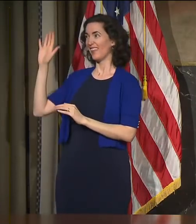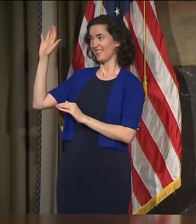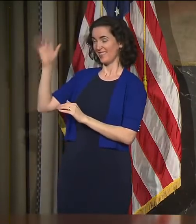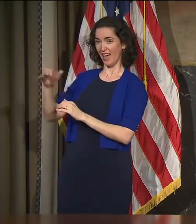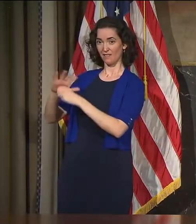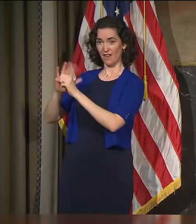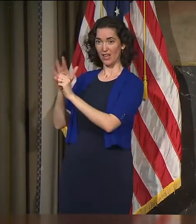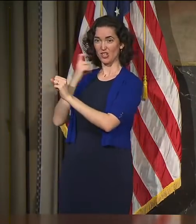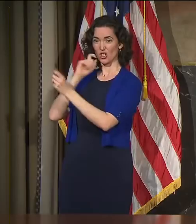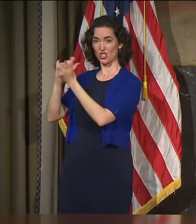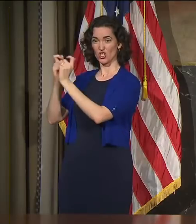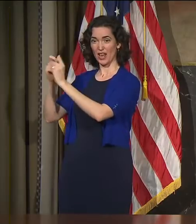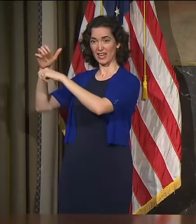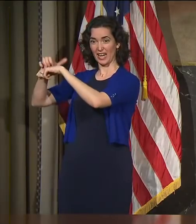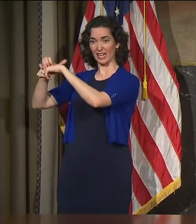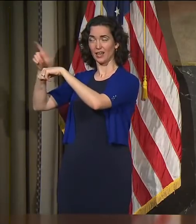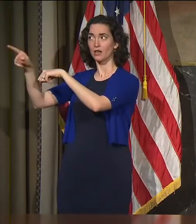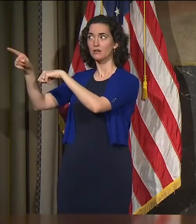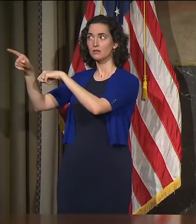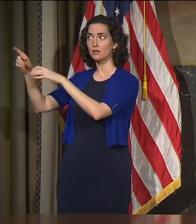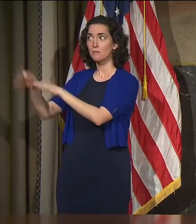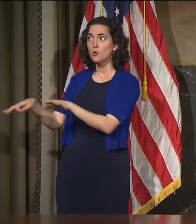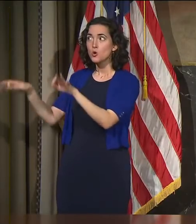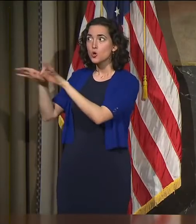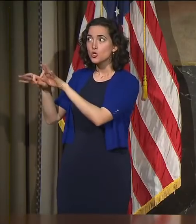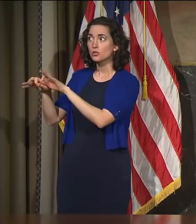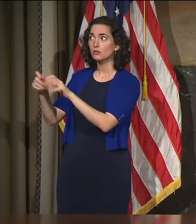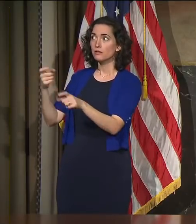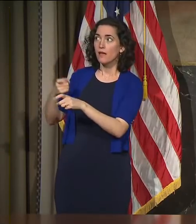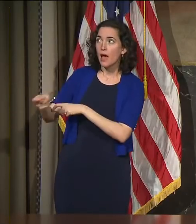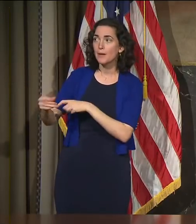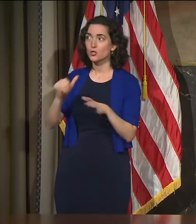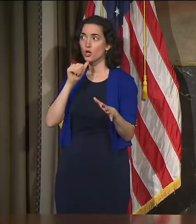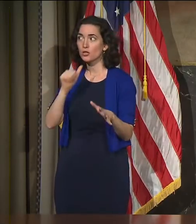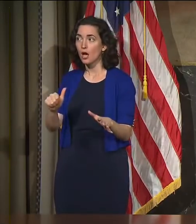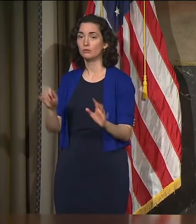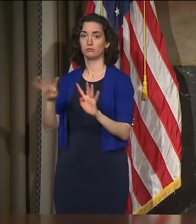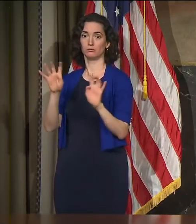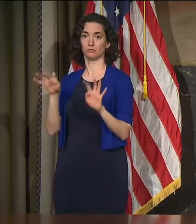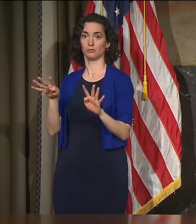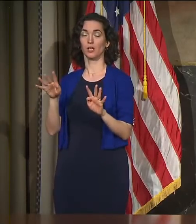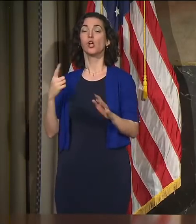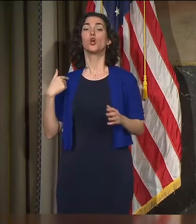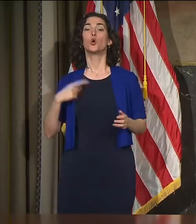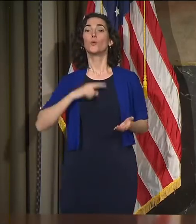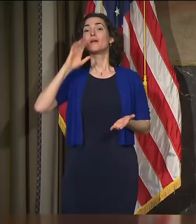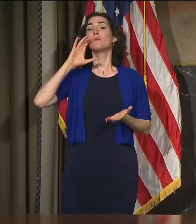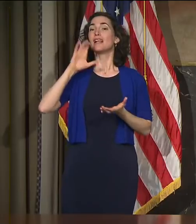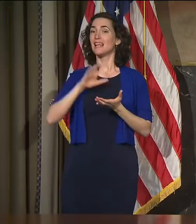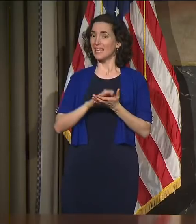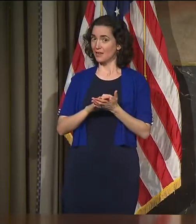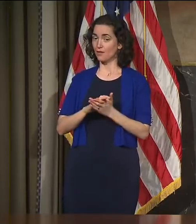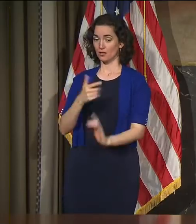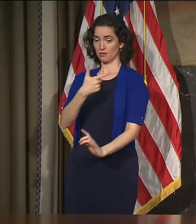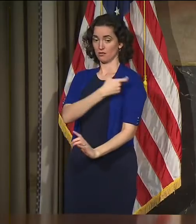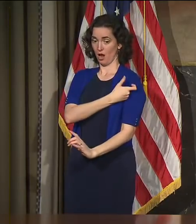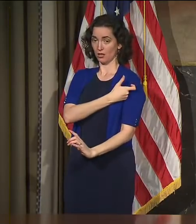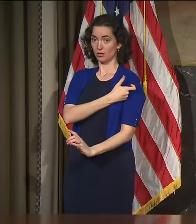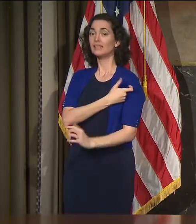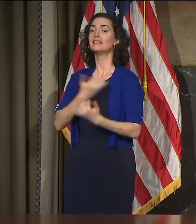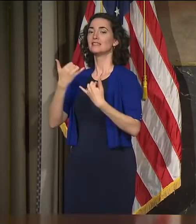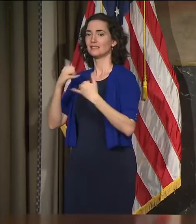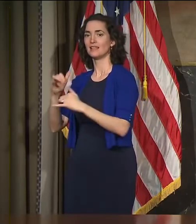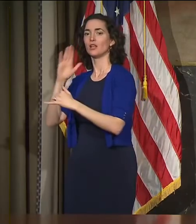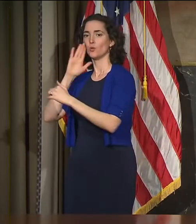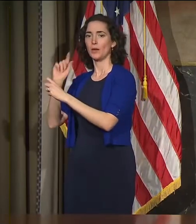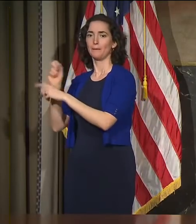mind are, will the vaccines available remain efficacious against this strand? We believe they will be, but we'll be looking for more data